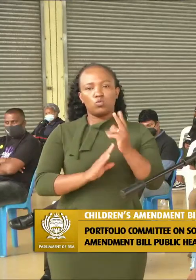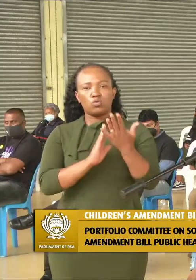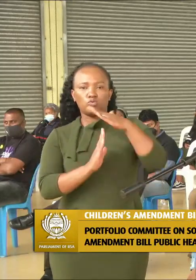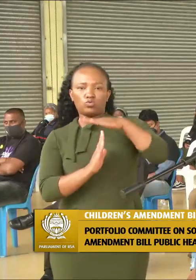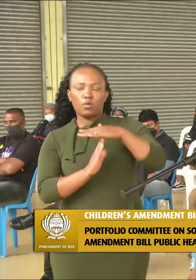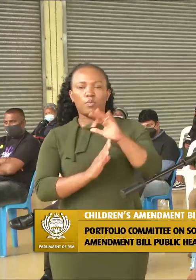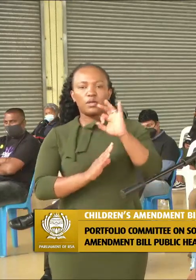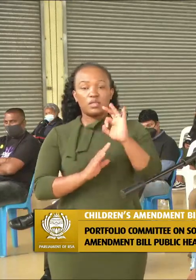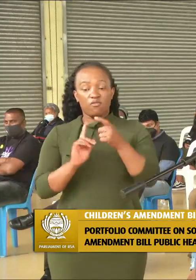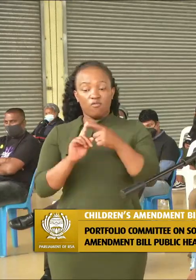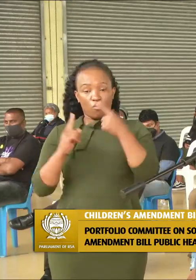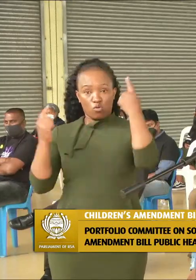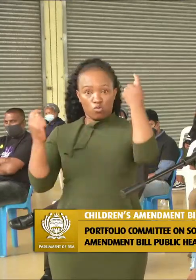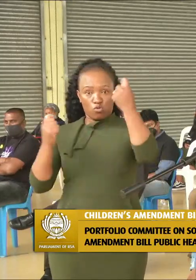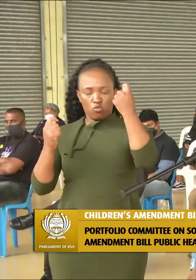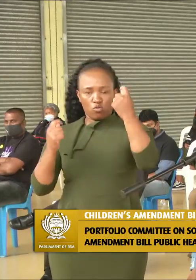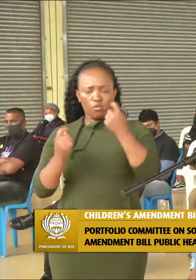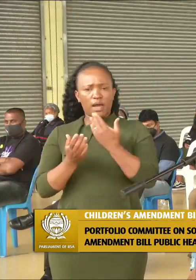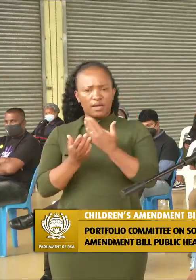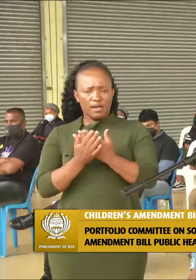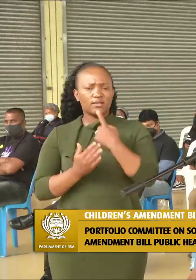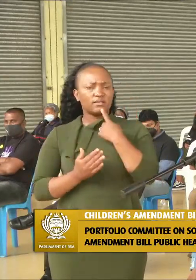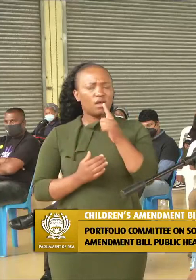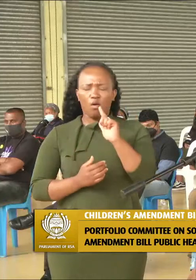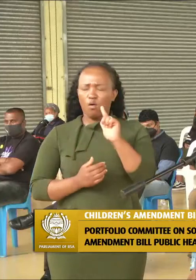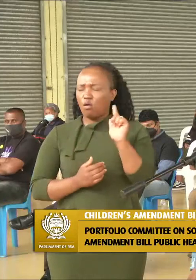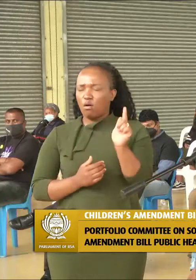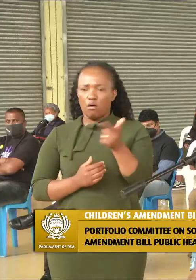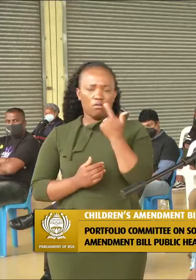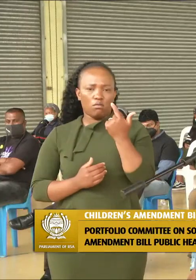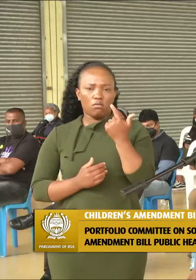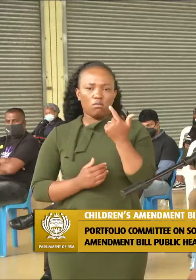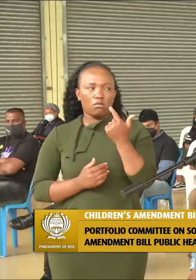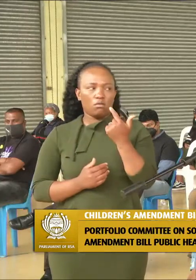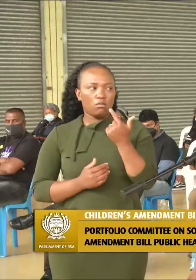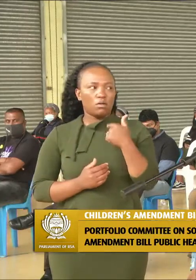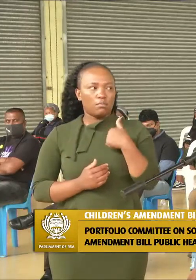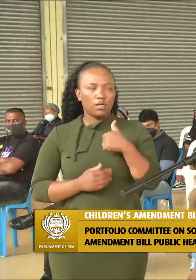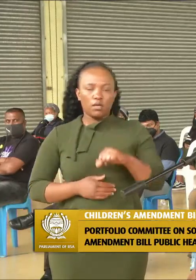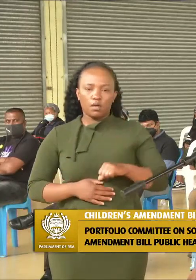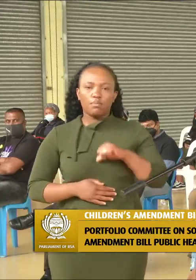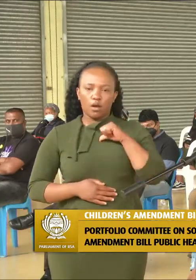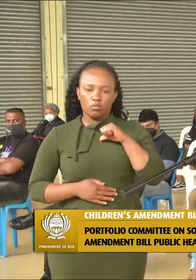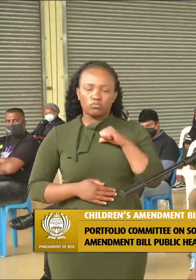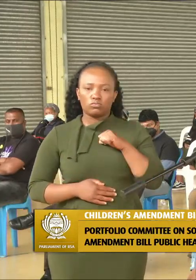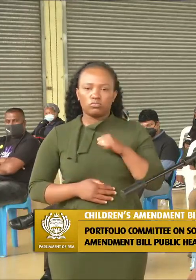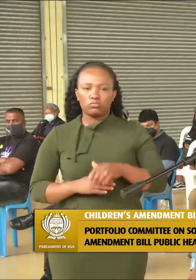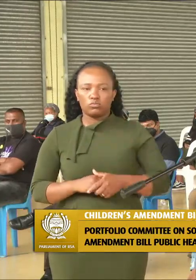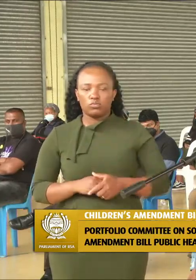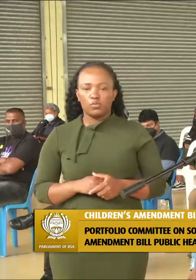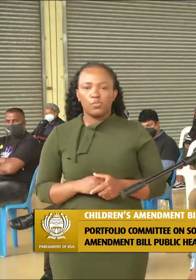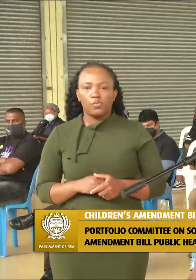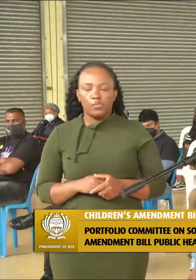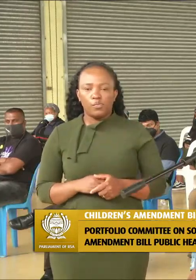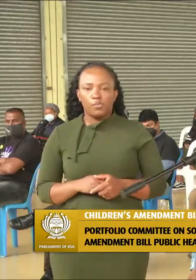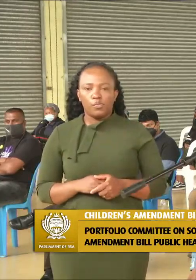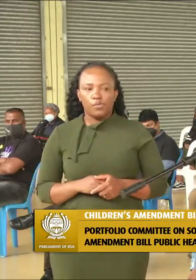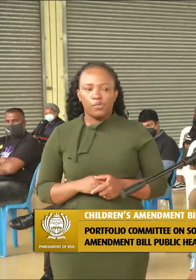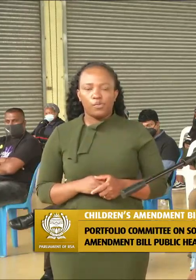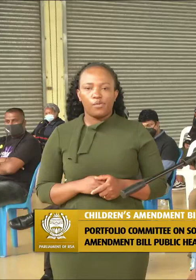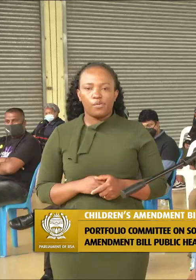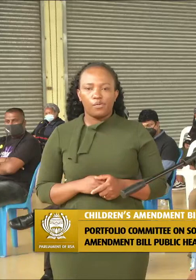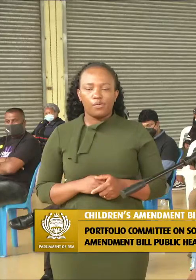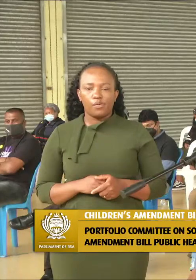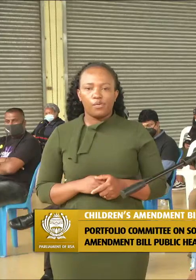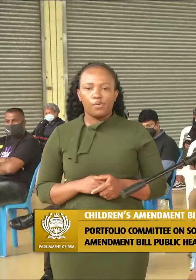rural area ku center yami. I can name them all. Ngiyaziqhenya nje kakhulu ngale lokhuzana enasenzela yona le